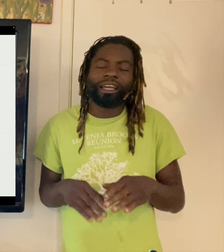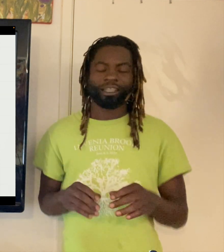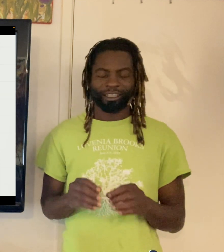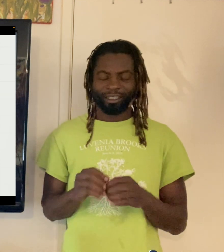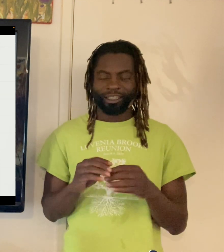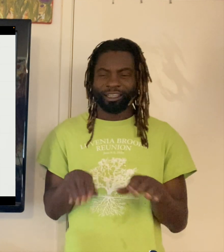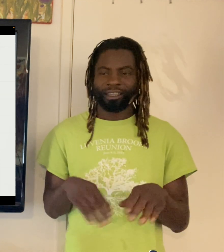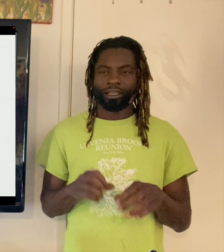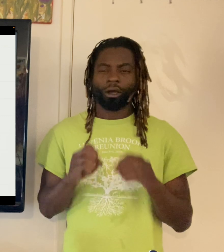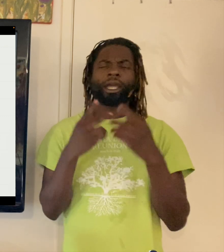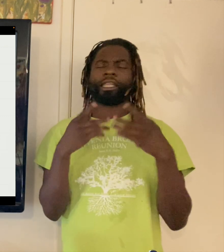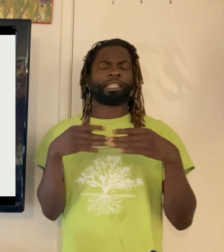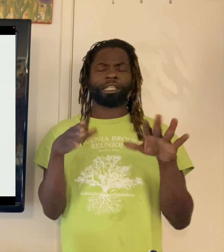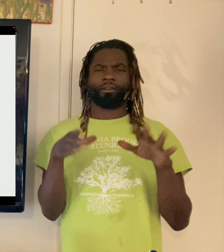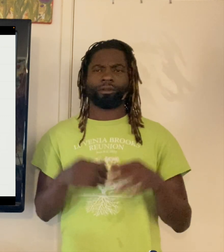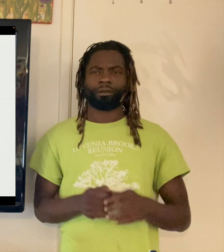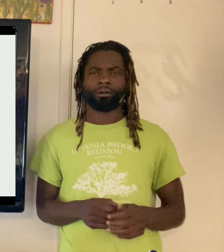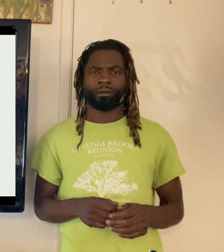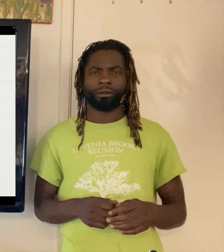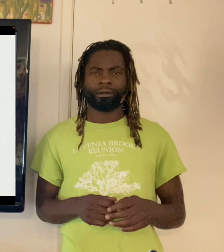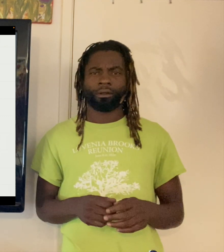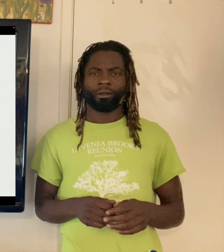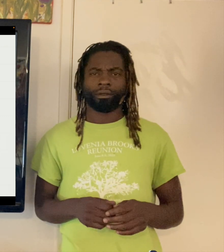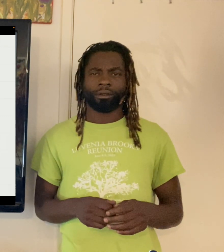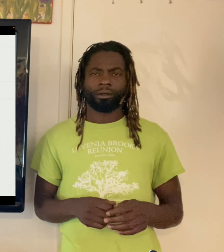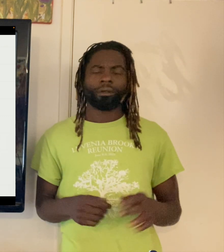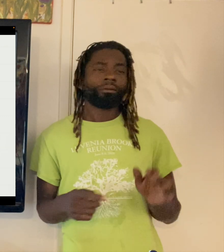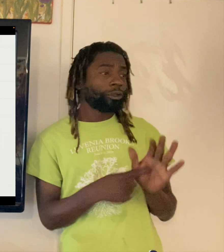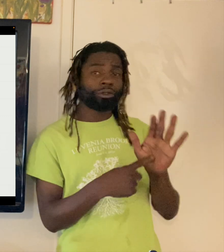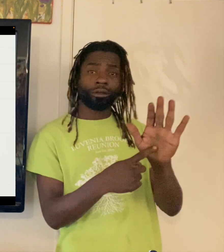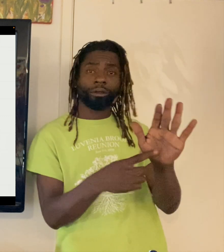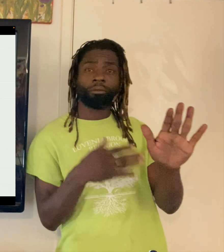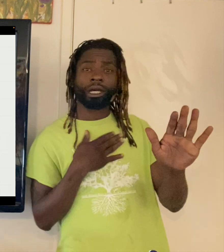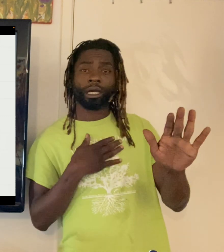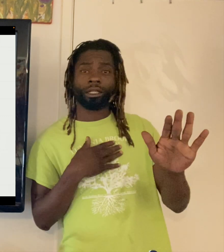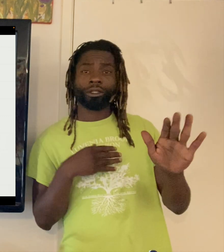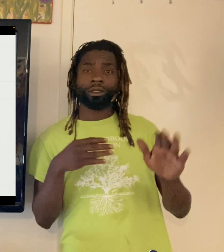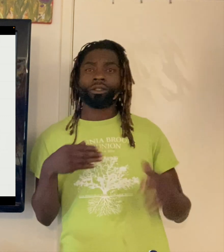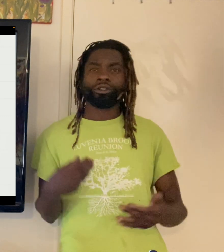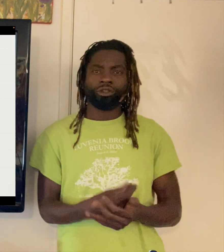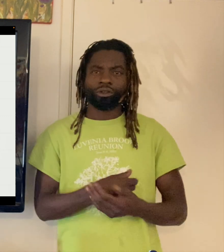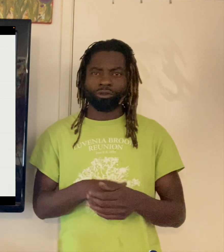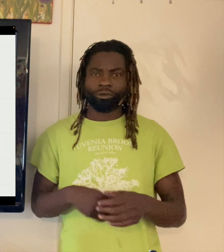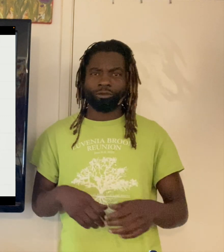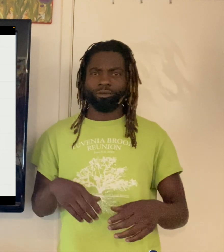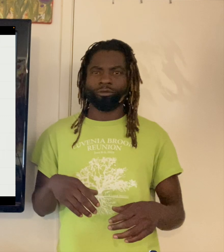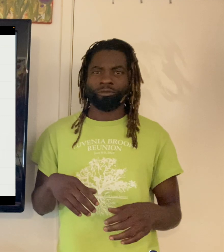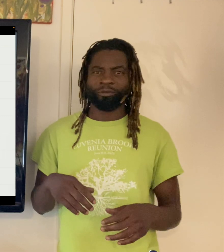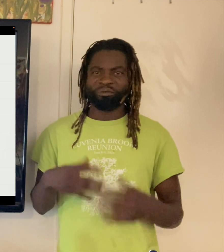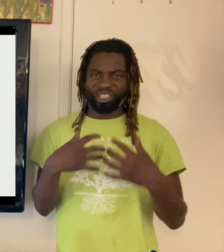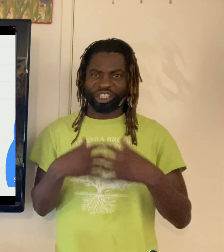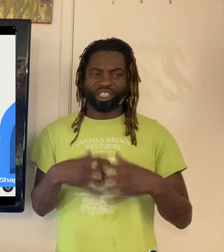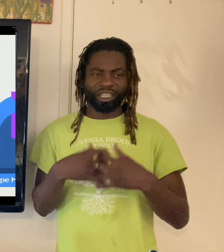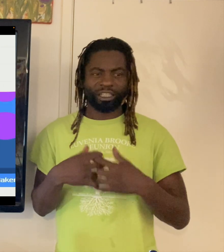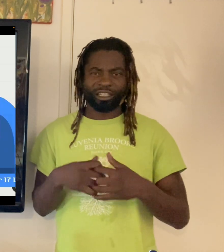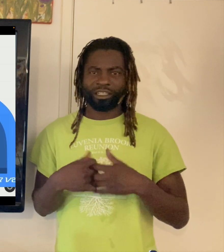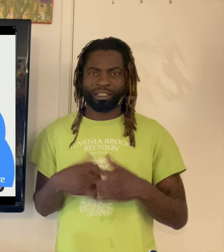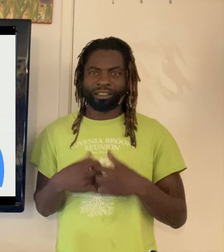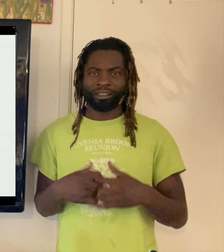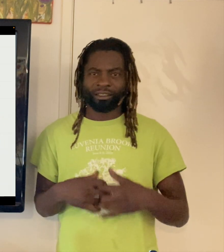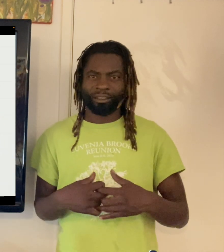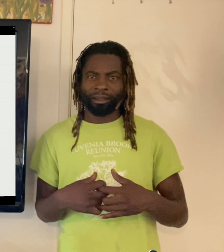pool. Okay, that's enough. Let me introduce you to my new machine called the ShapeMaker